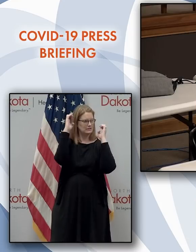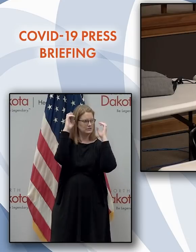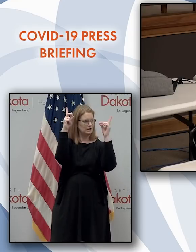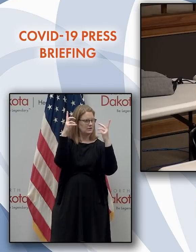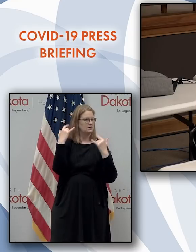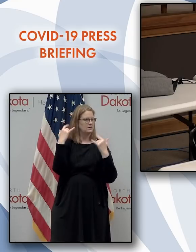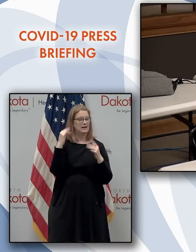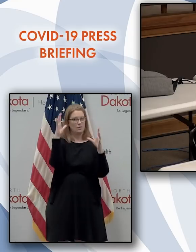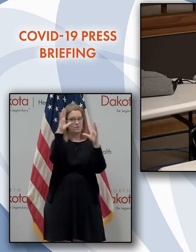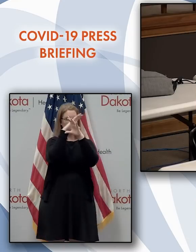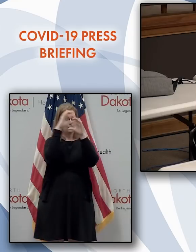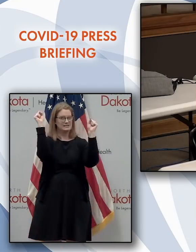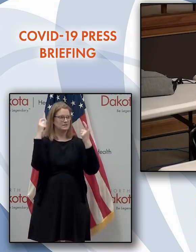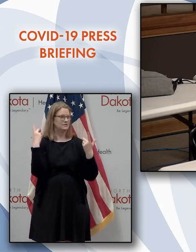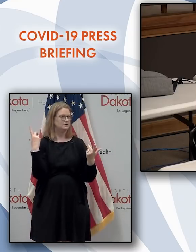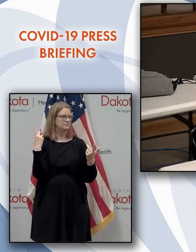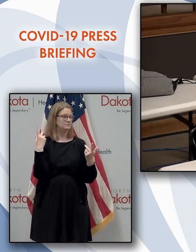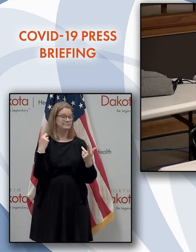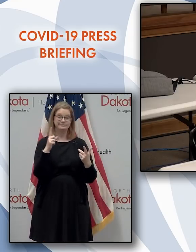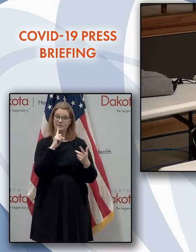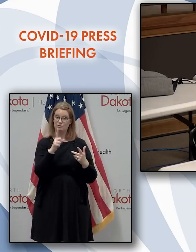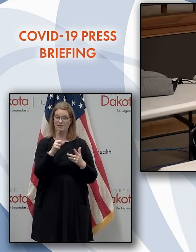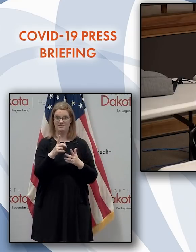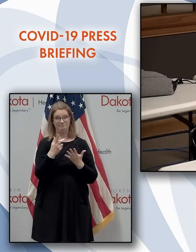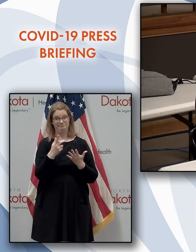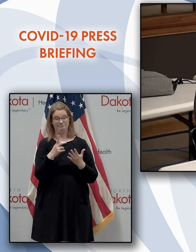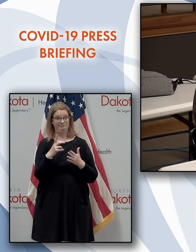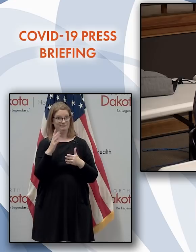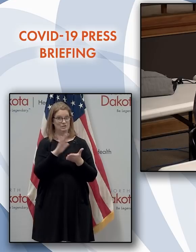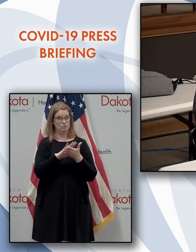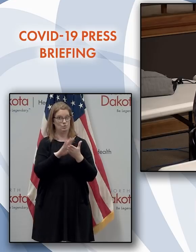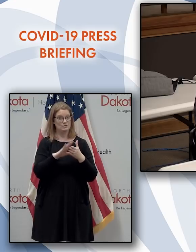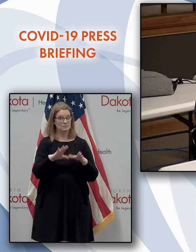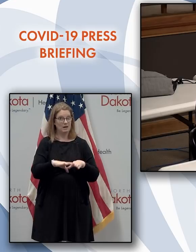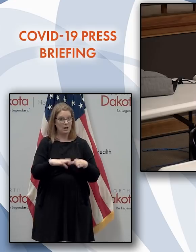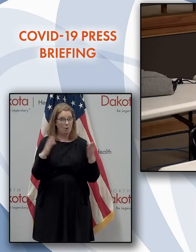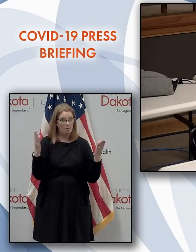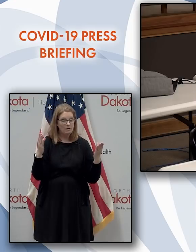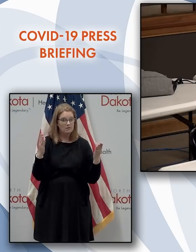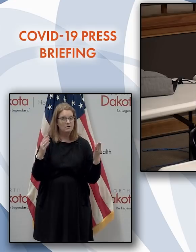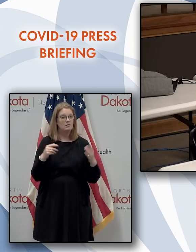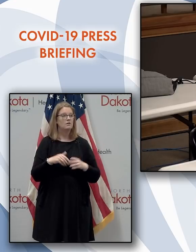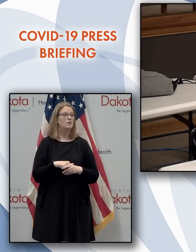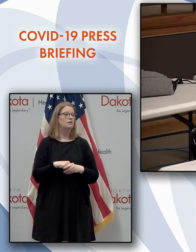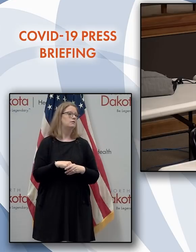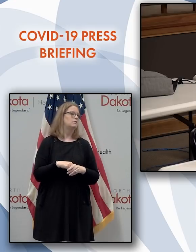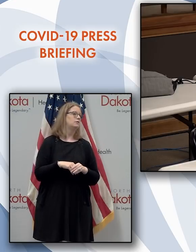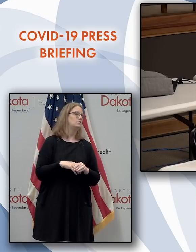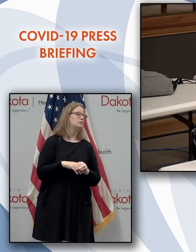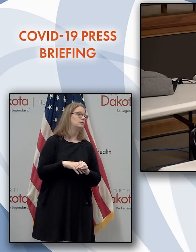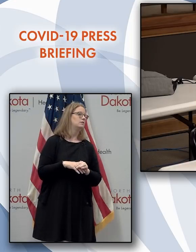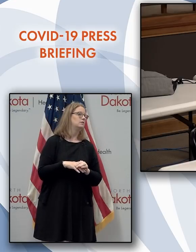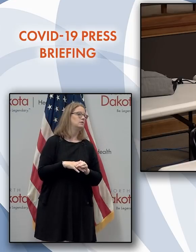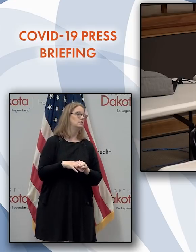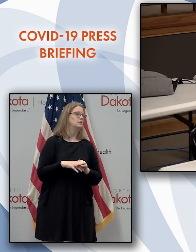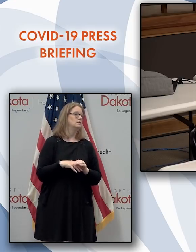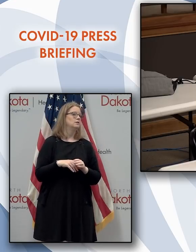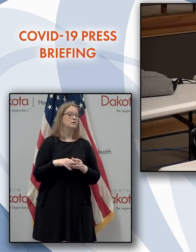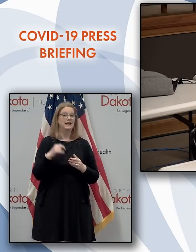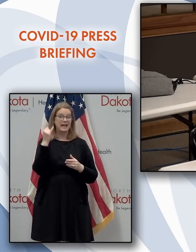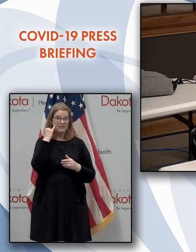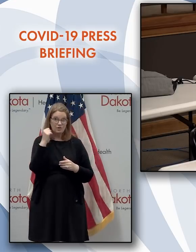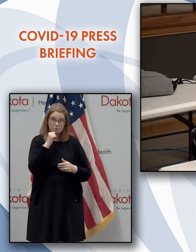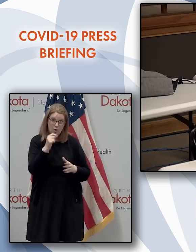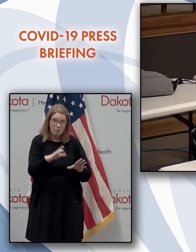president said that he's calling for schools to be open soon, calling for possibly pulling back federal funds if they